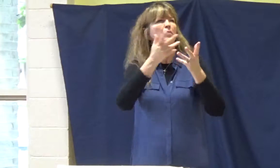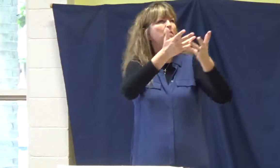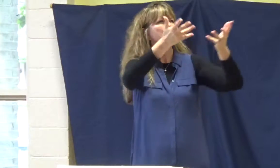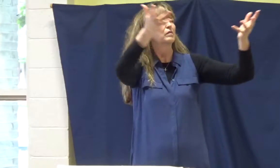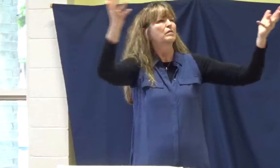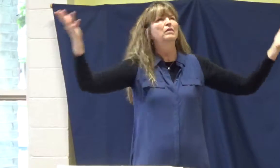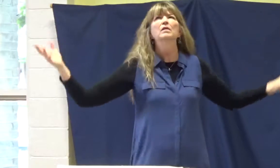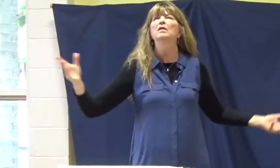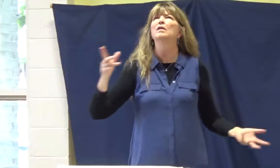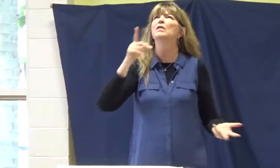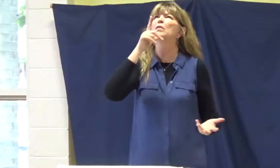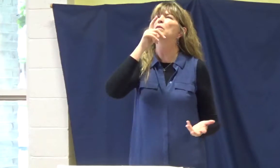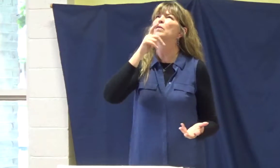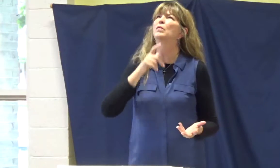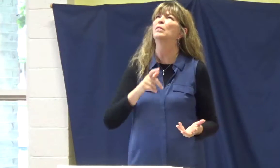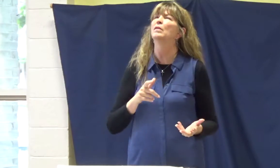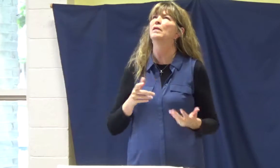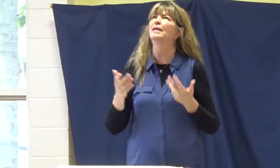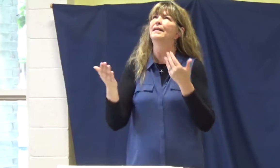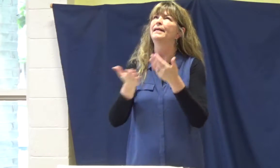We pray for those people